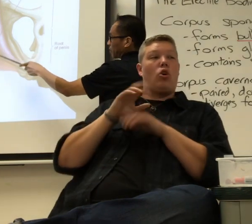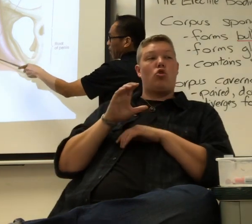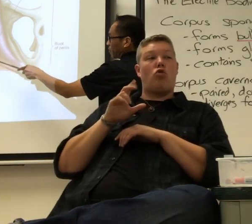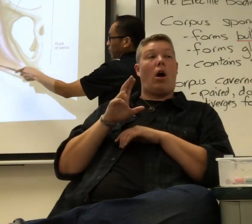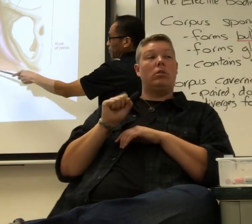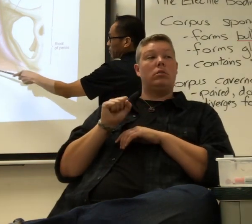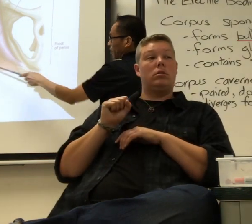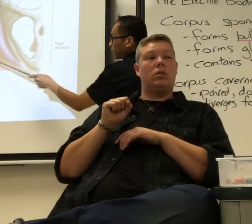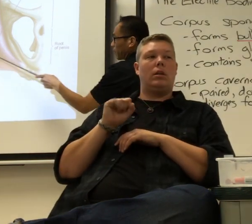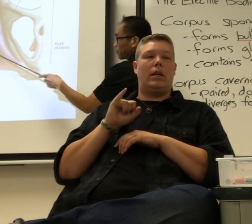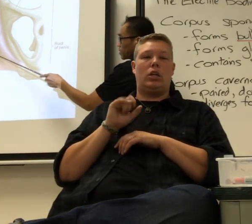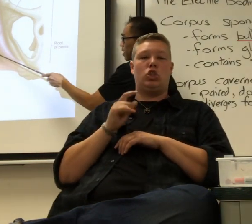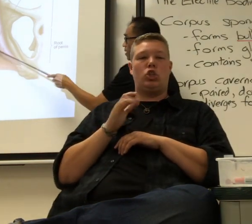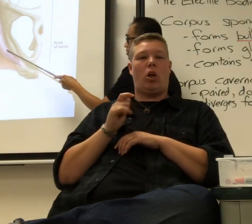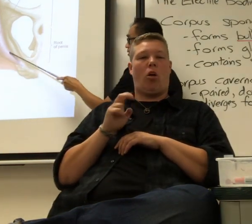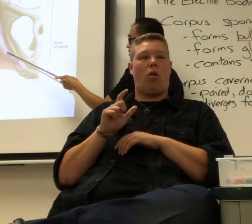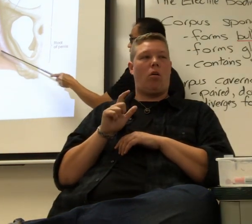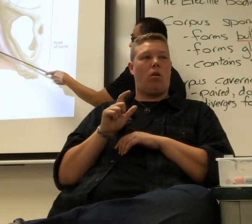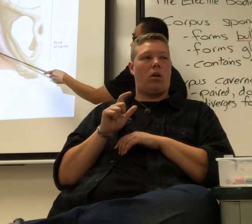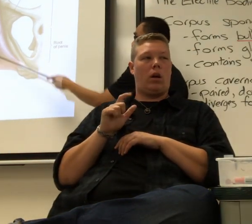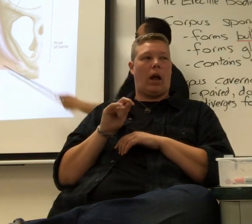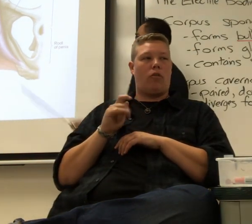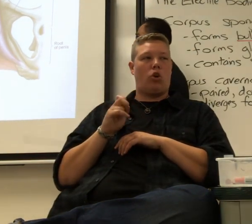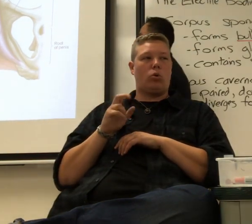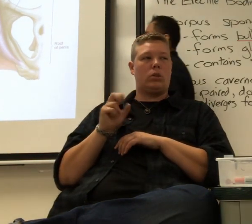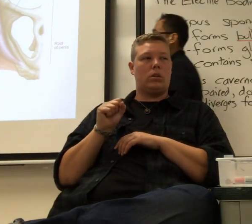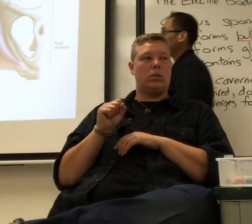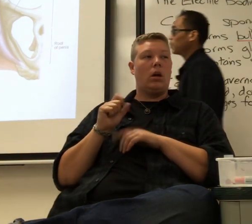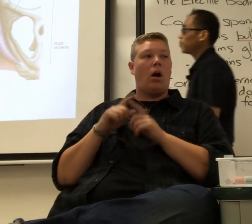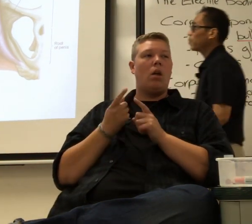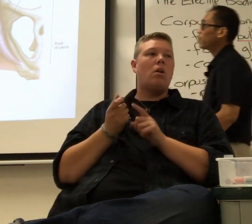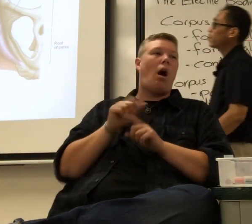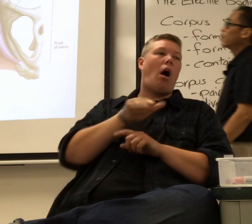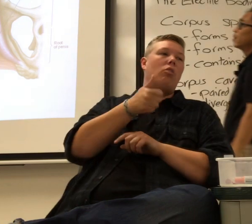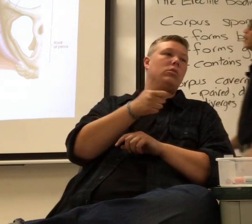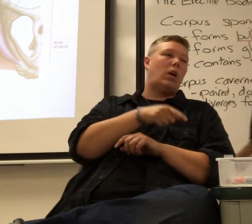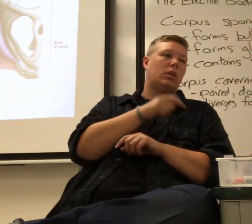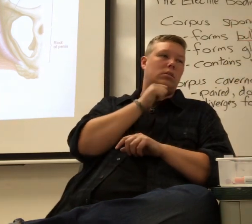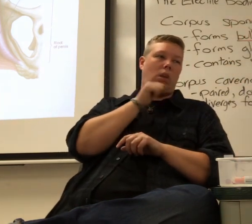crus, ischiocavernosus. On the other side, it's uncovered. So they show you